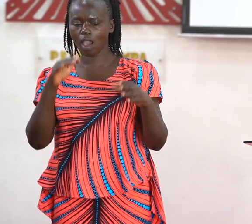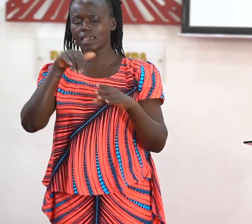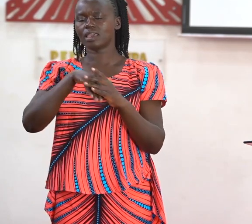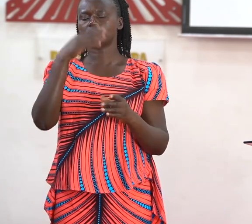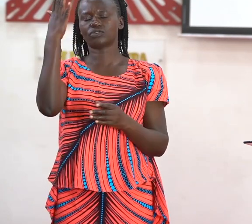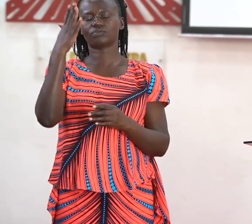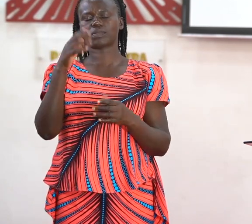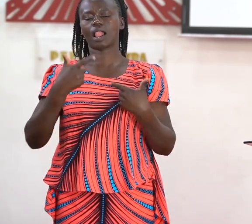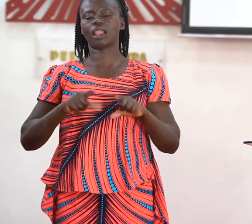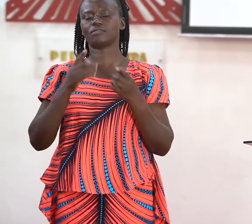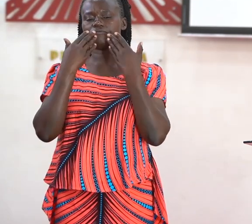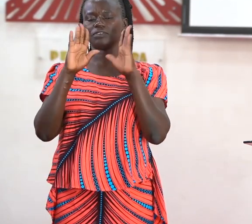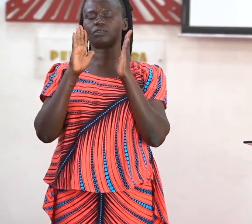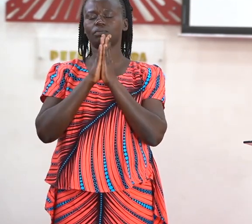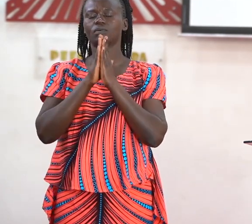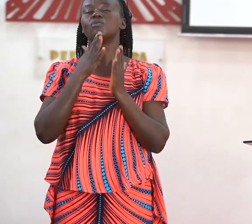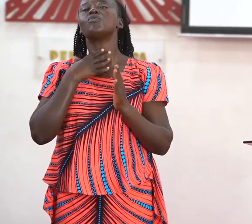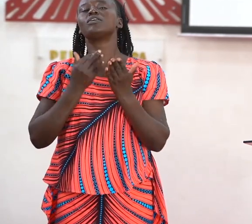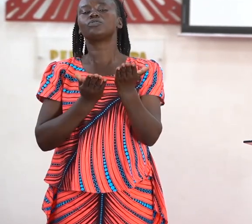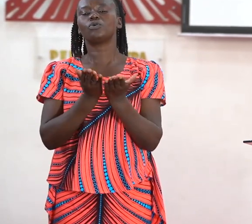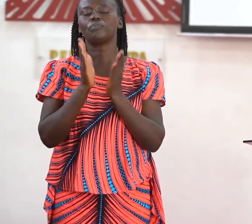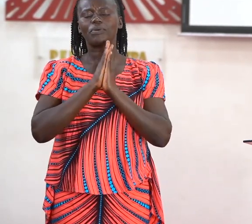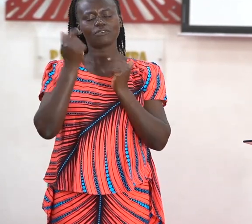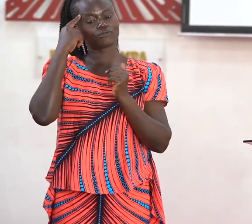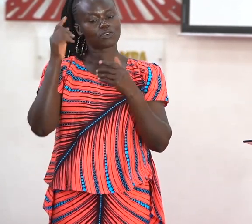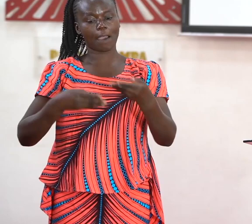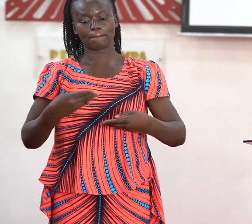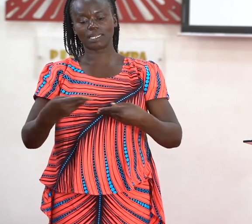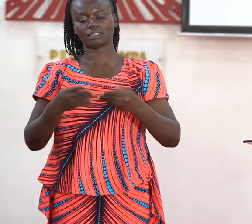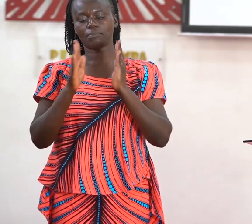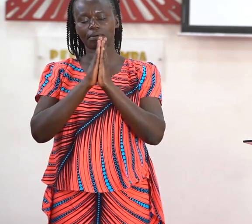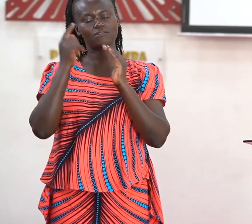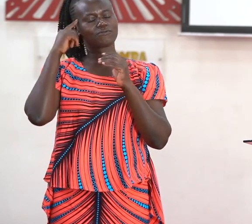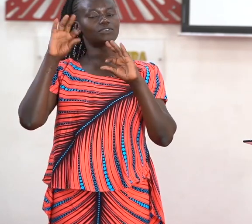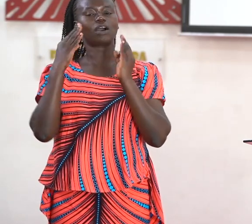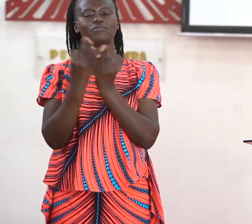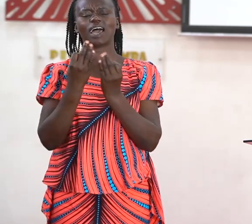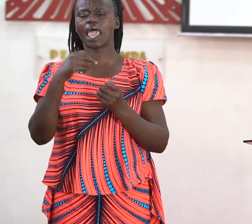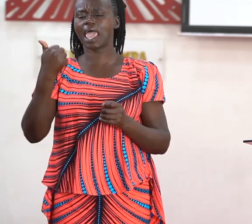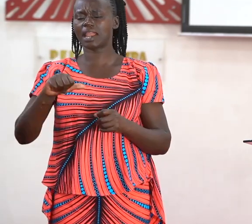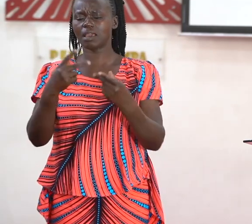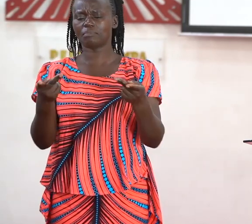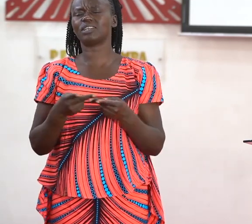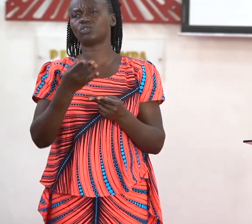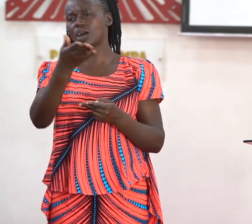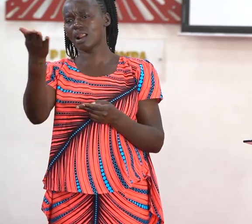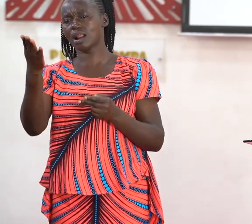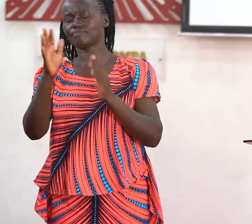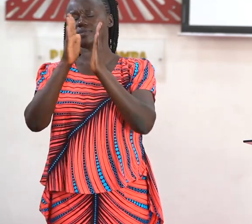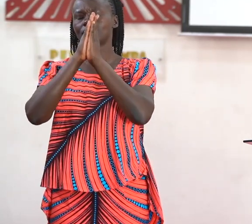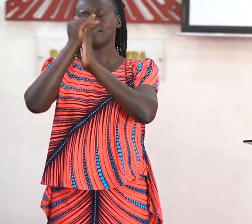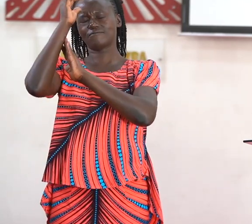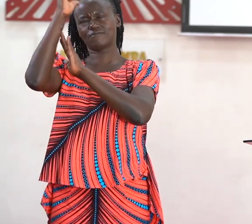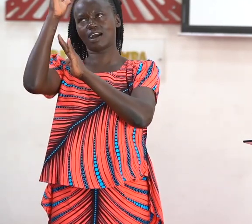conclude by a word of prayer. I want to pray for your business. I want to pray for your family. And I want to pray for wherever you are. Father, in the name of